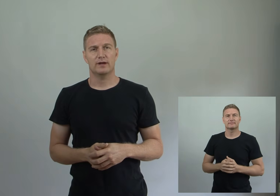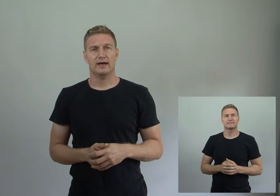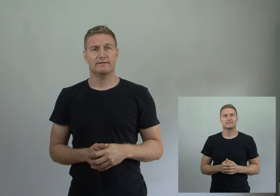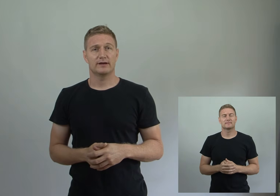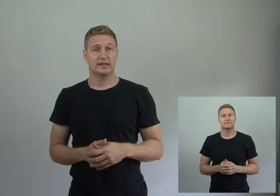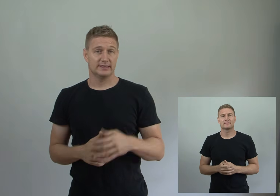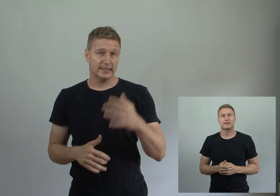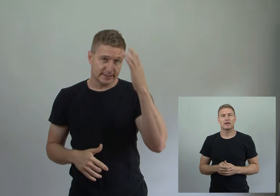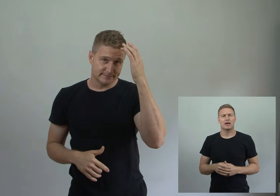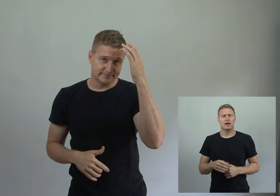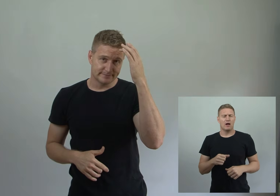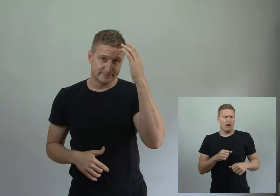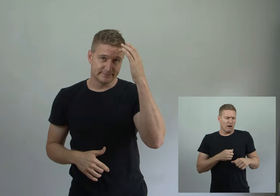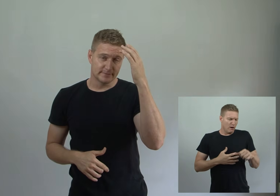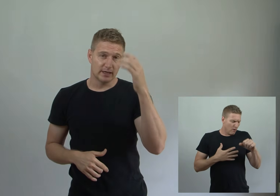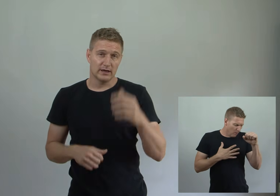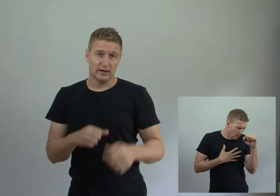So we have sick,